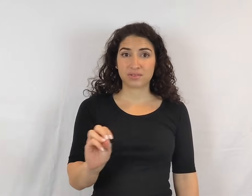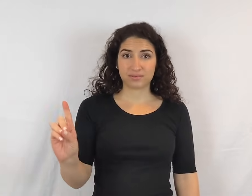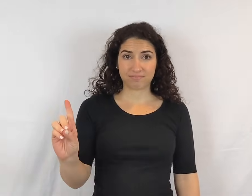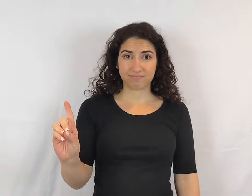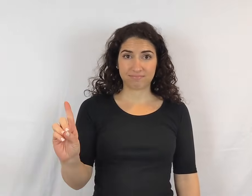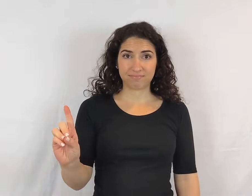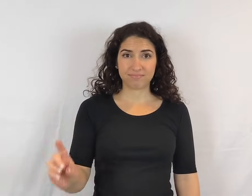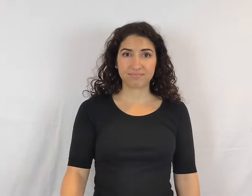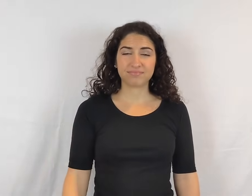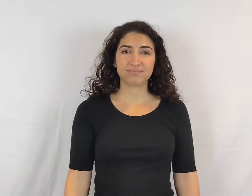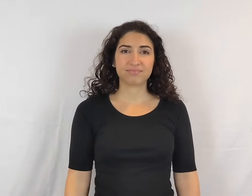2001.